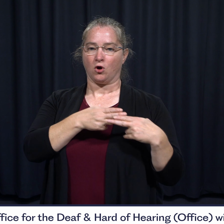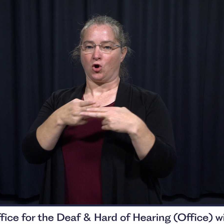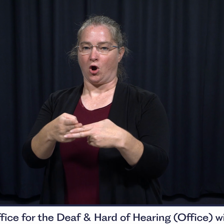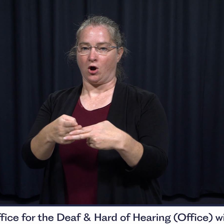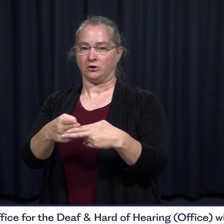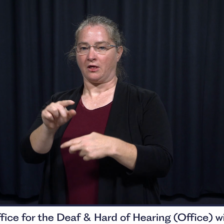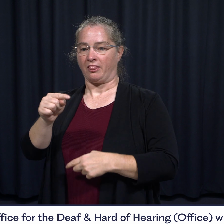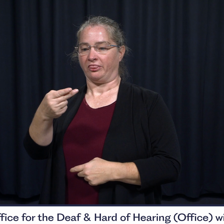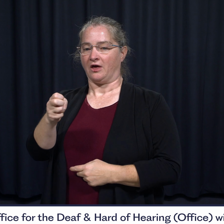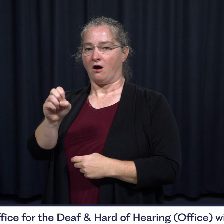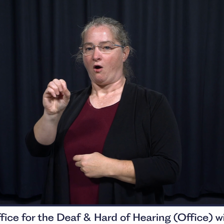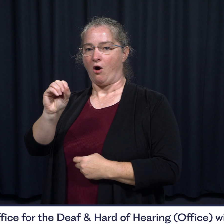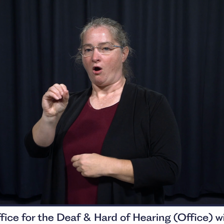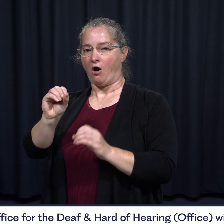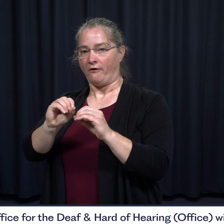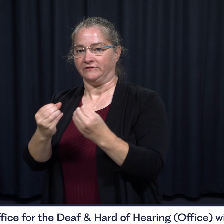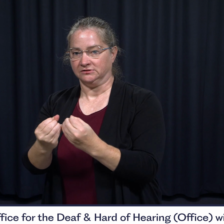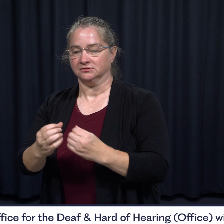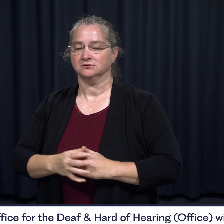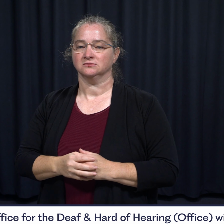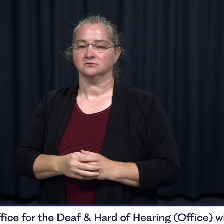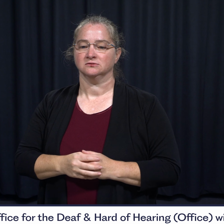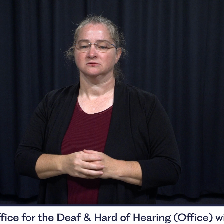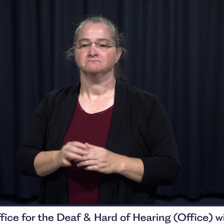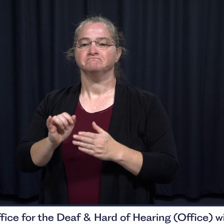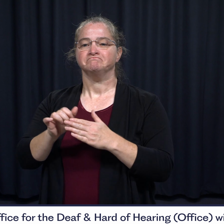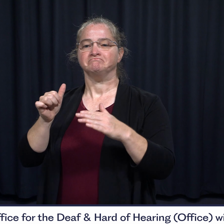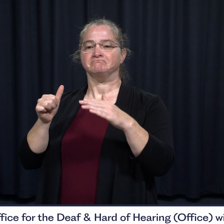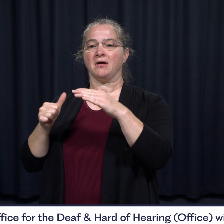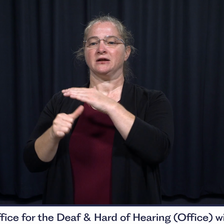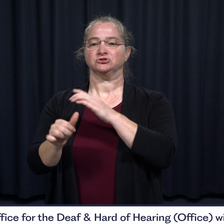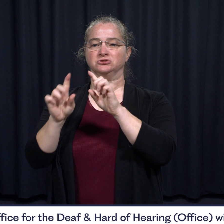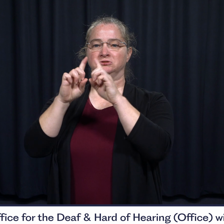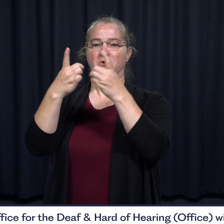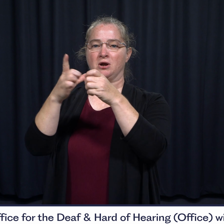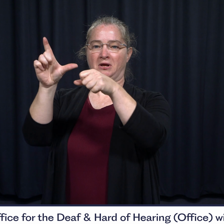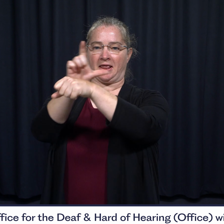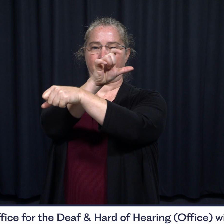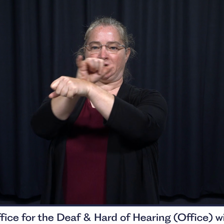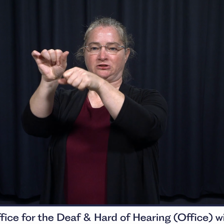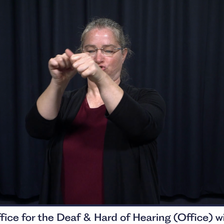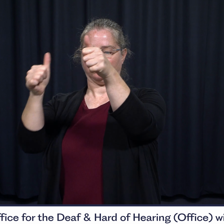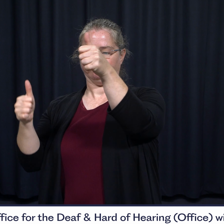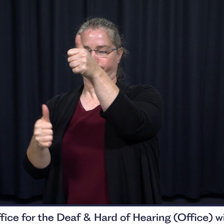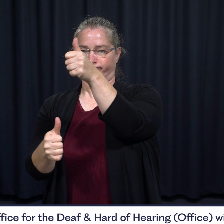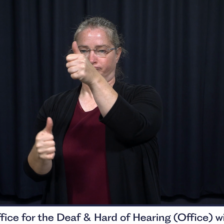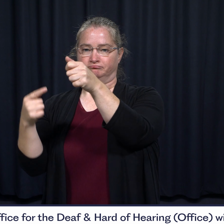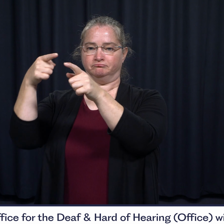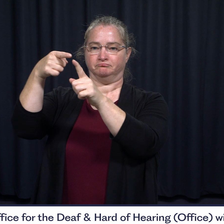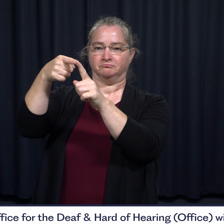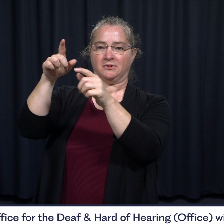as the Office, within the Department of Labor and Industry, hereafter referred to as the